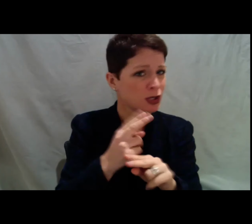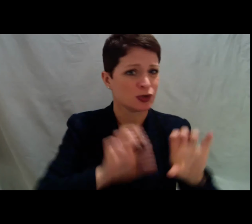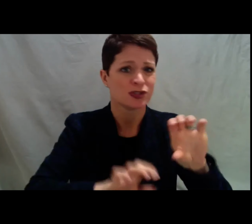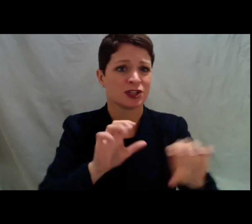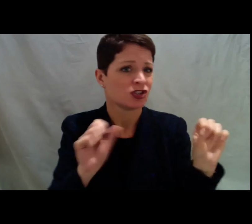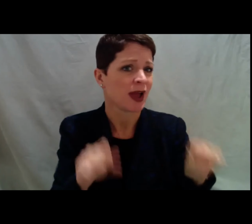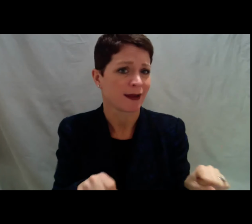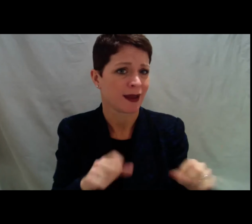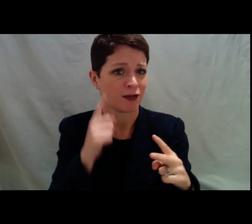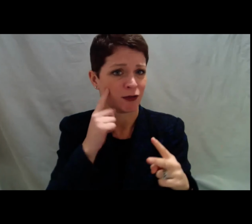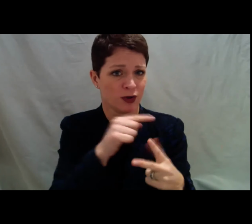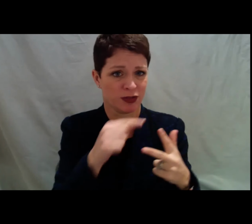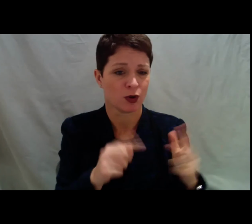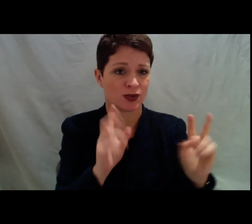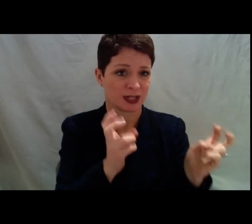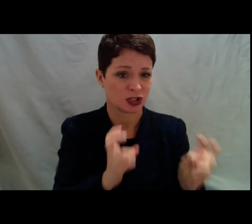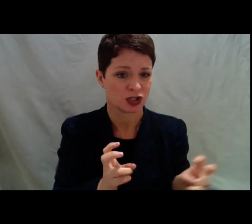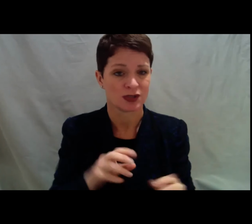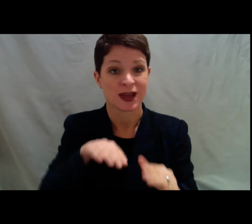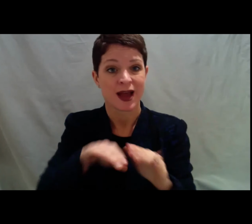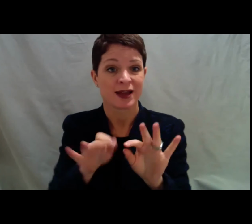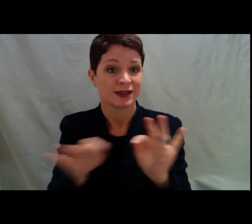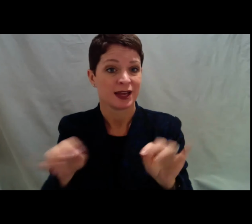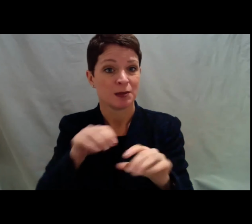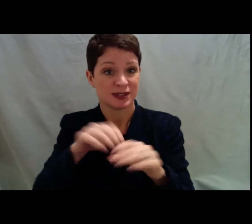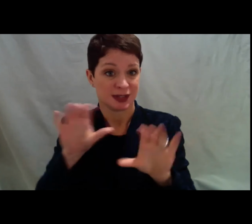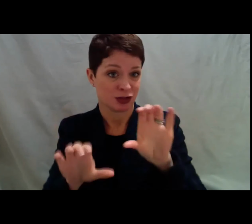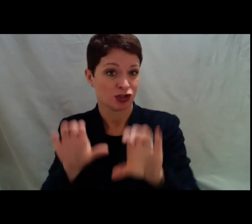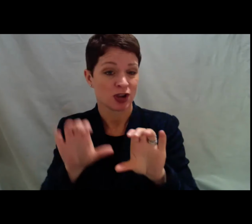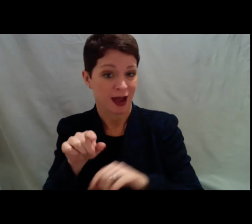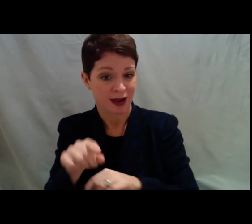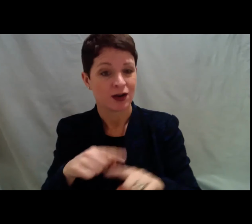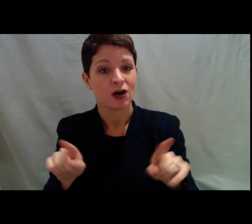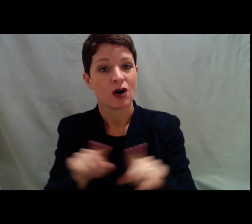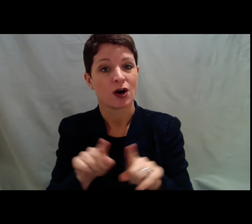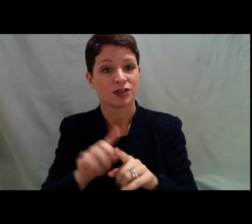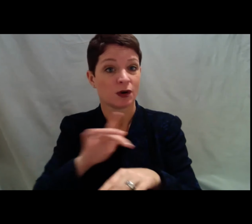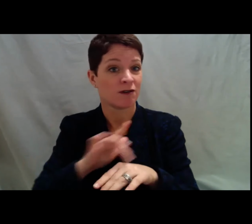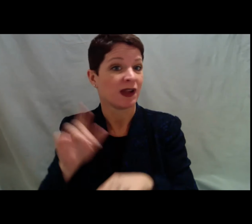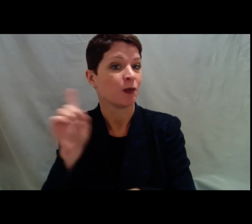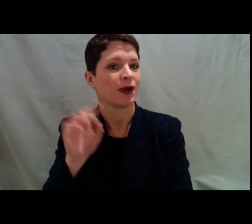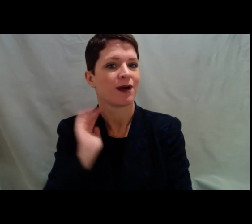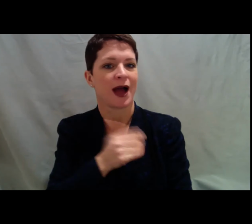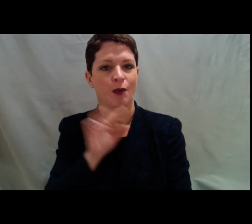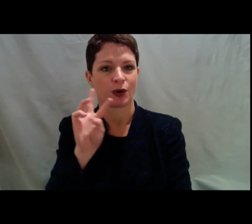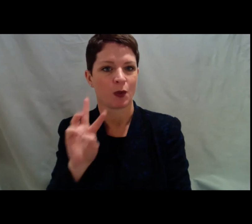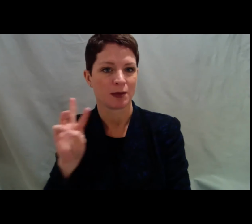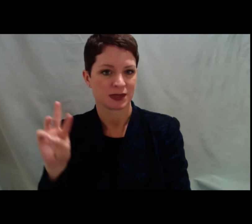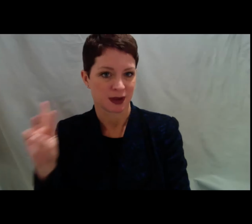report those. We've put the access statement in the chat, and it's also available on our website.